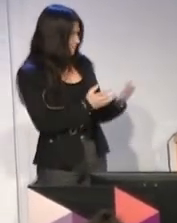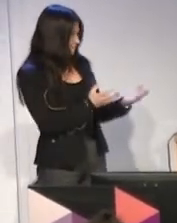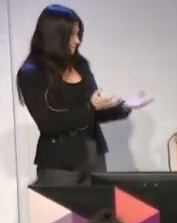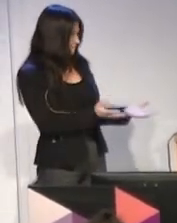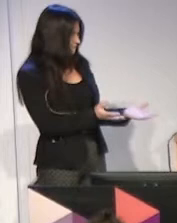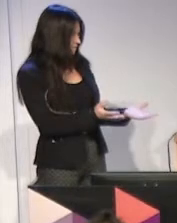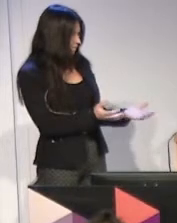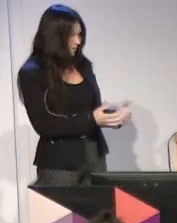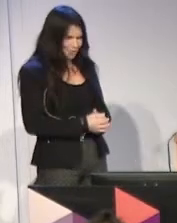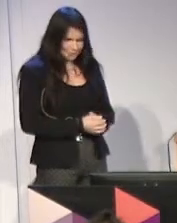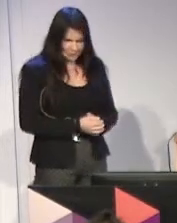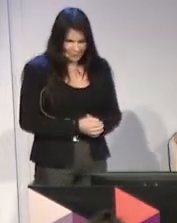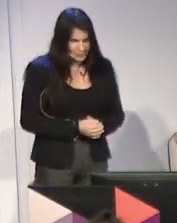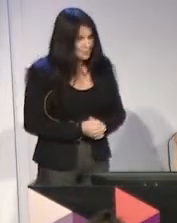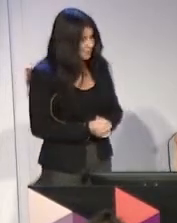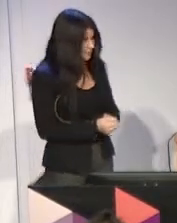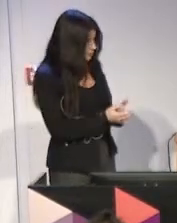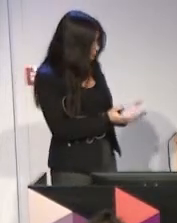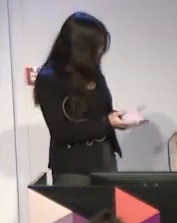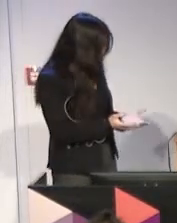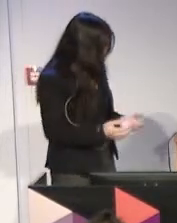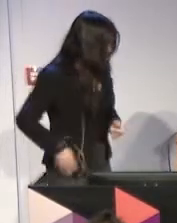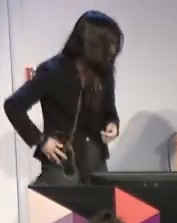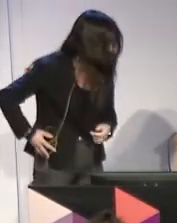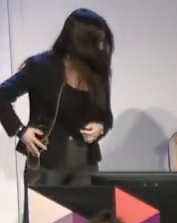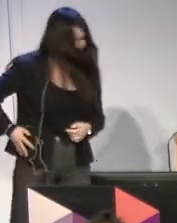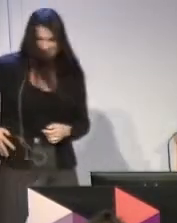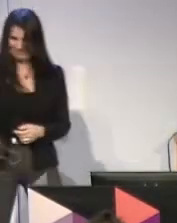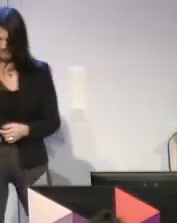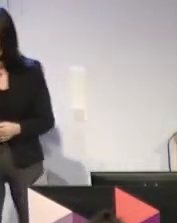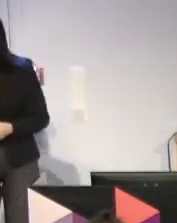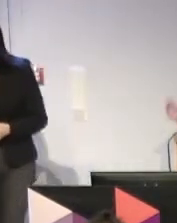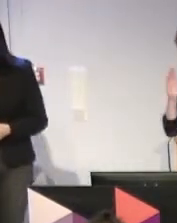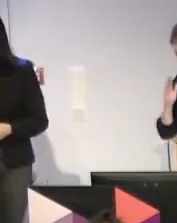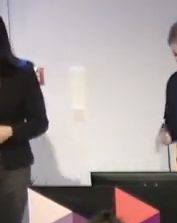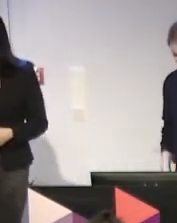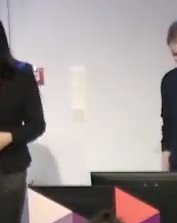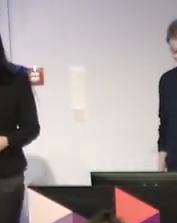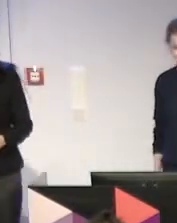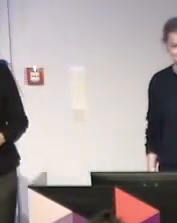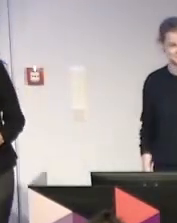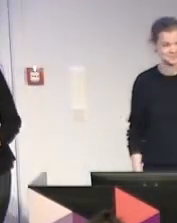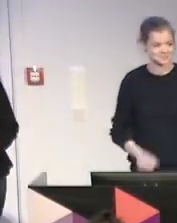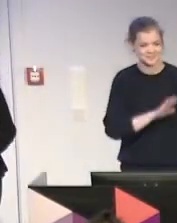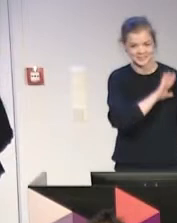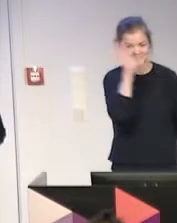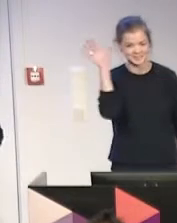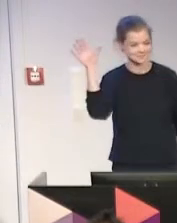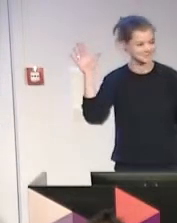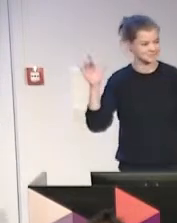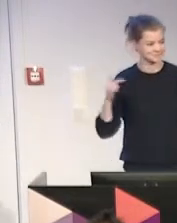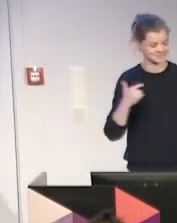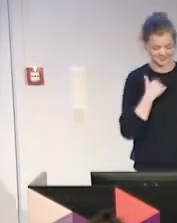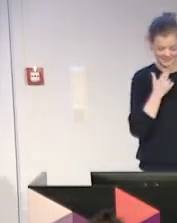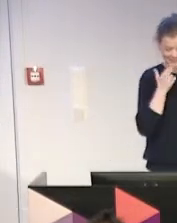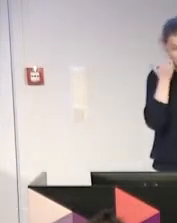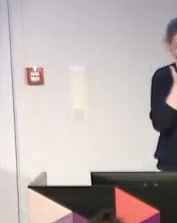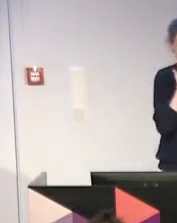Yeah. Thank you. The scene is yours. Thank you. Thank you.